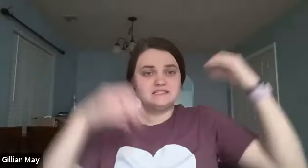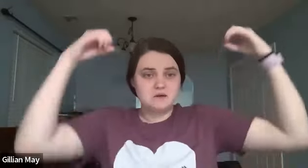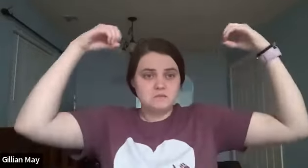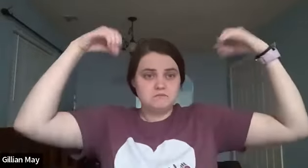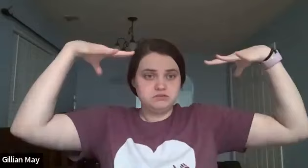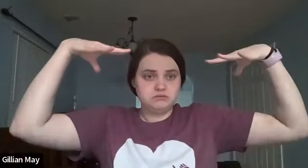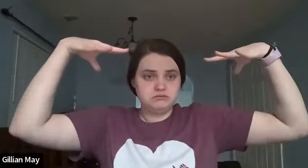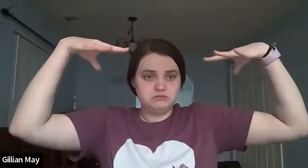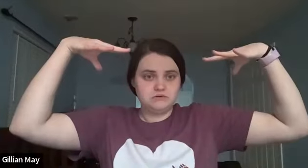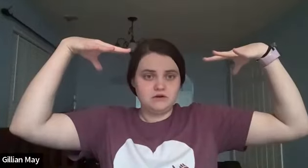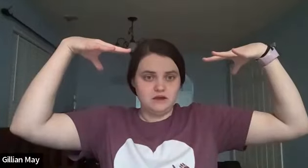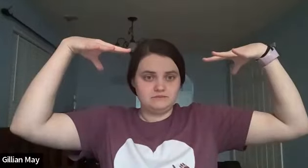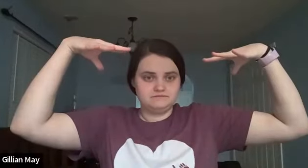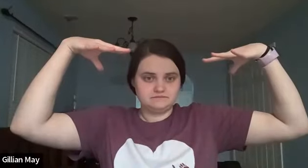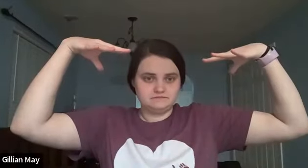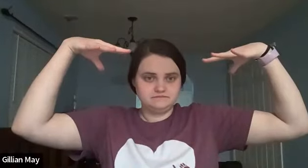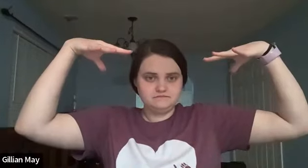lights on.